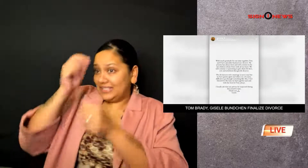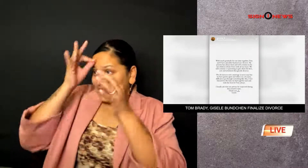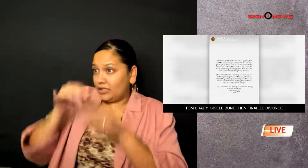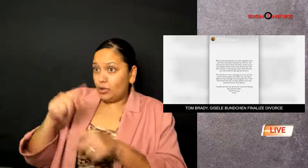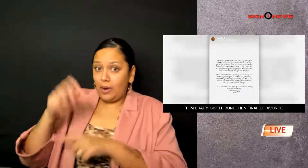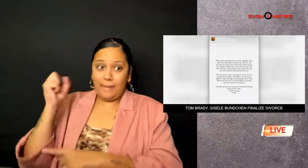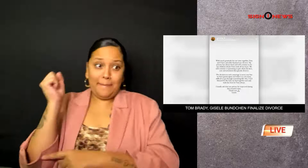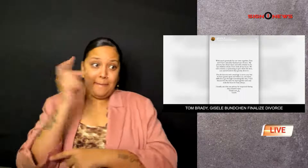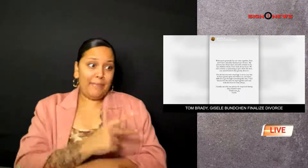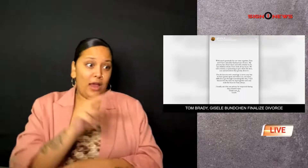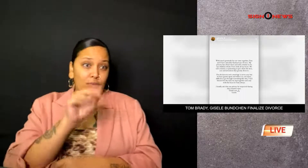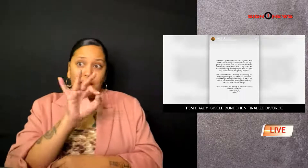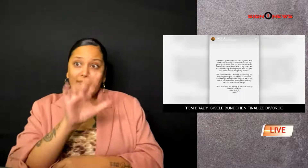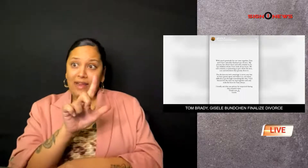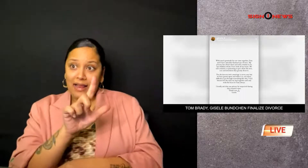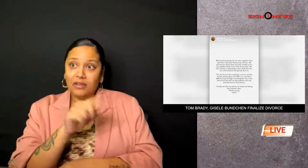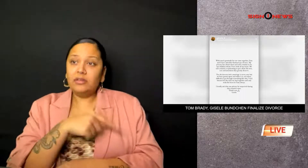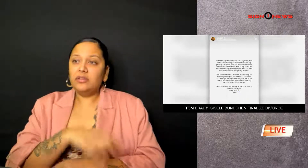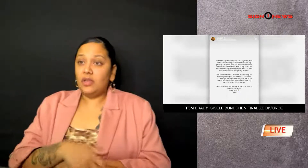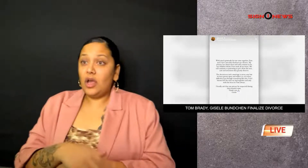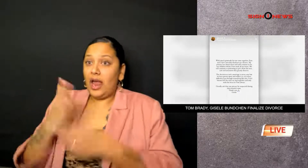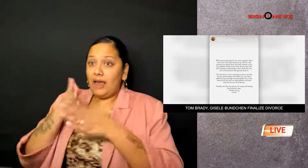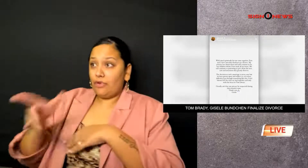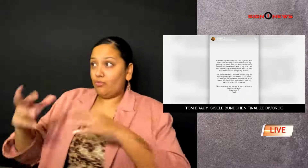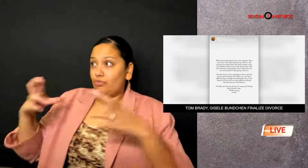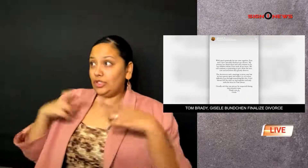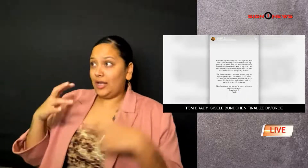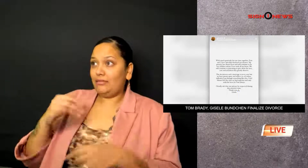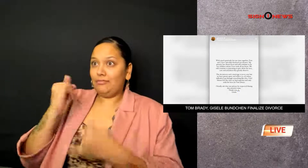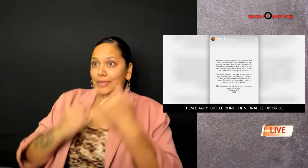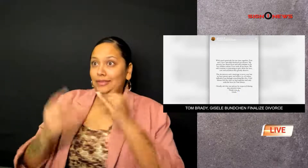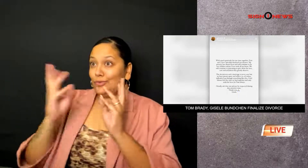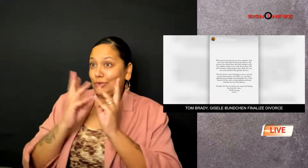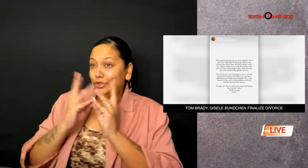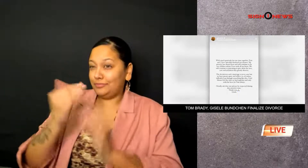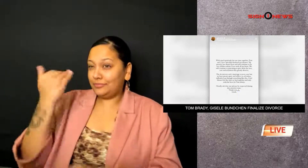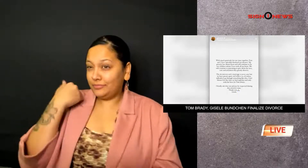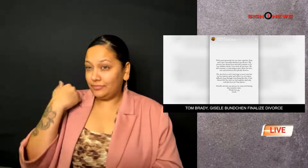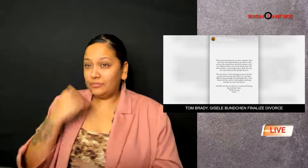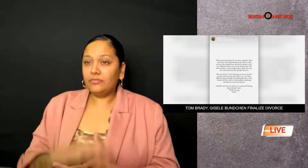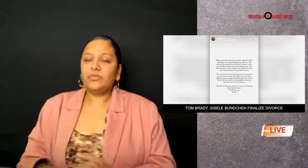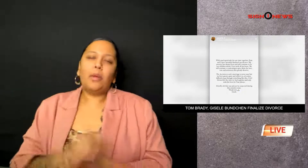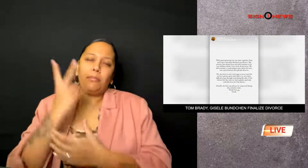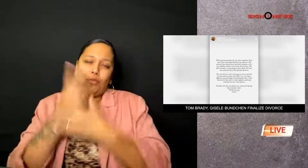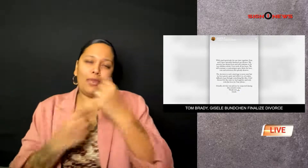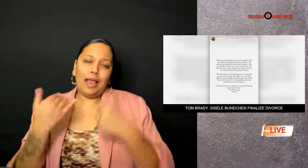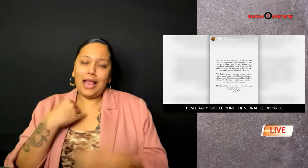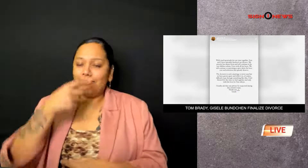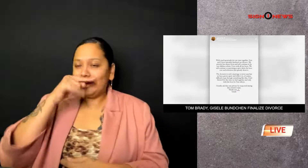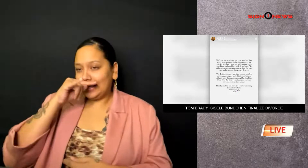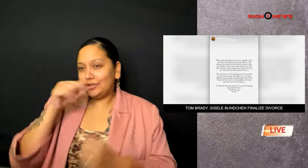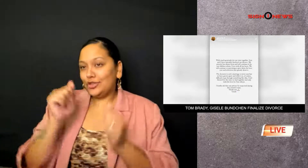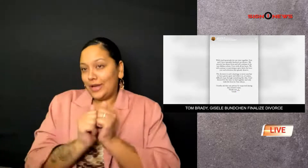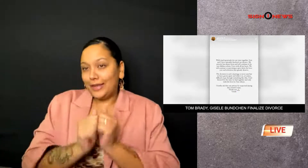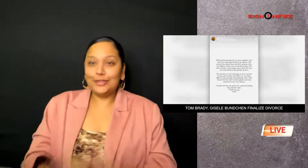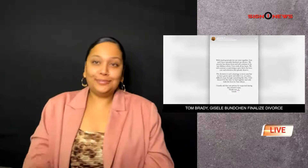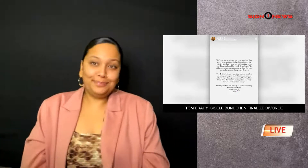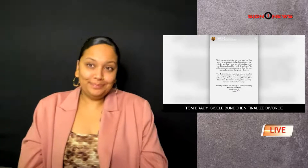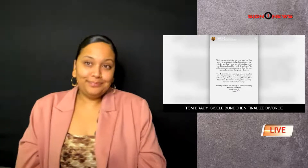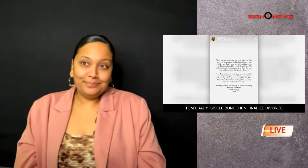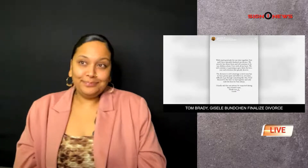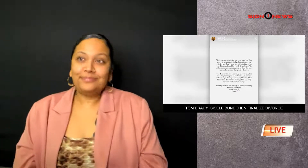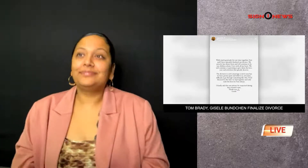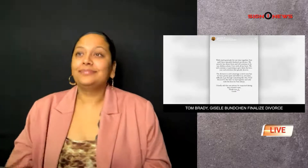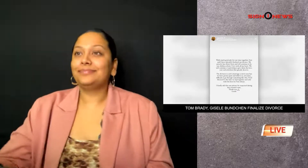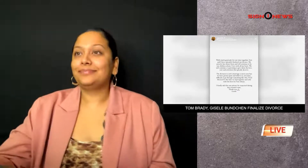over Brady's decision to return to the NFL after initially retiring last winter. The two have two